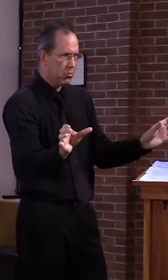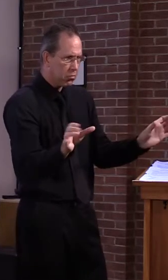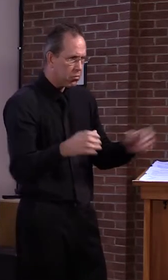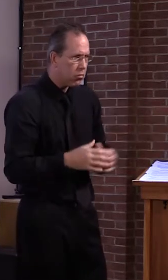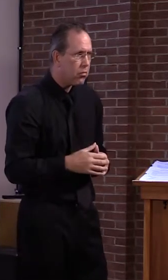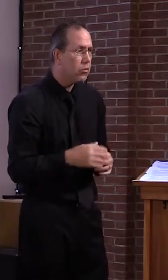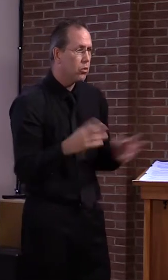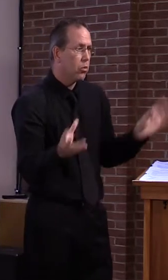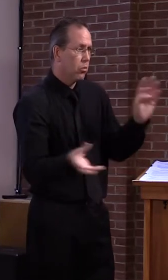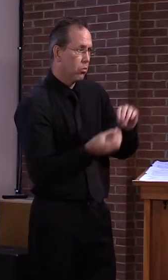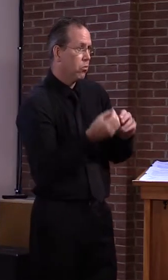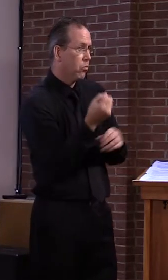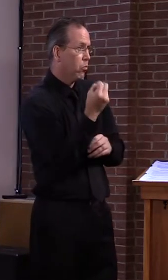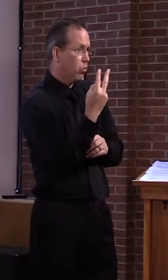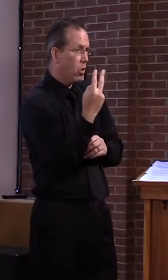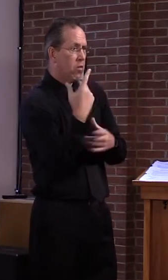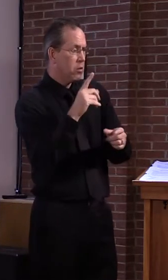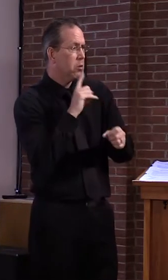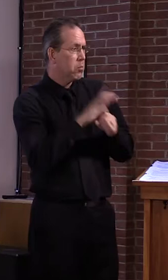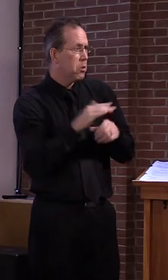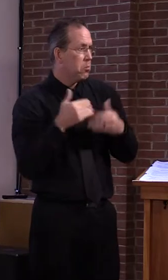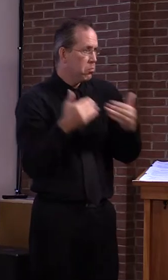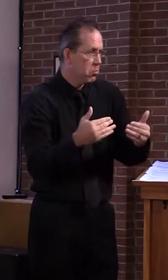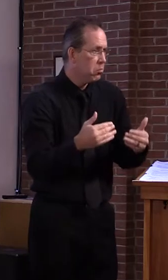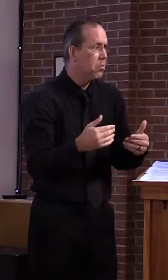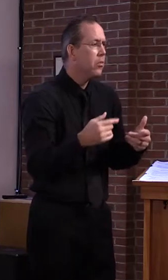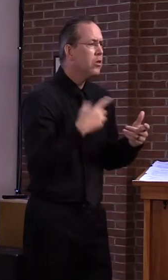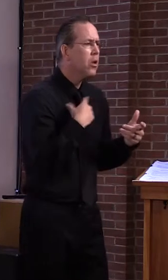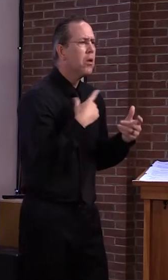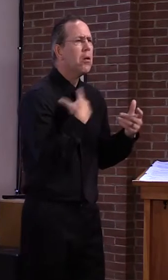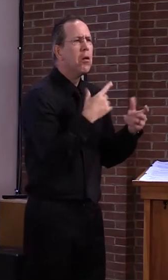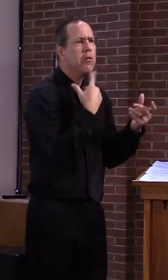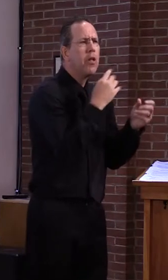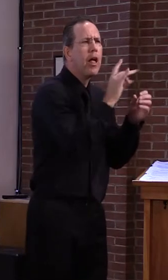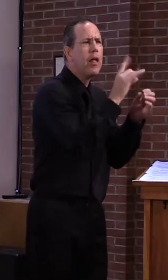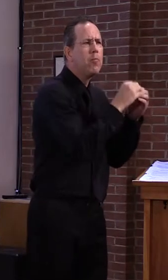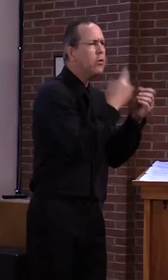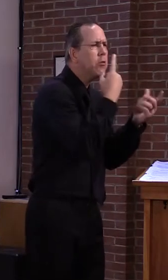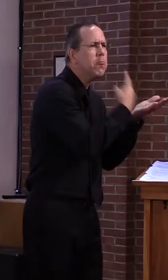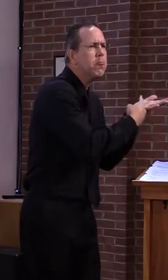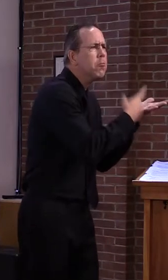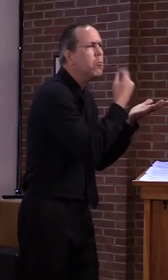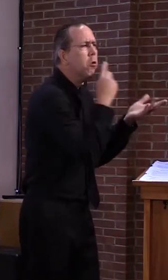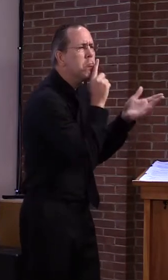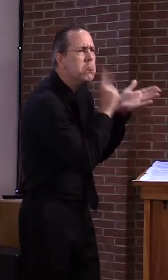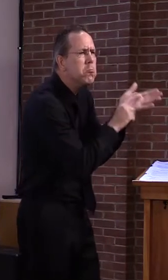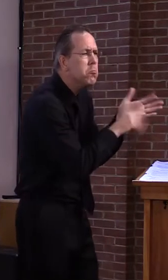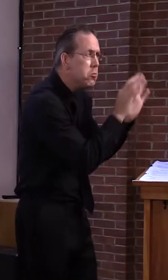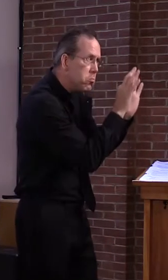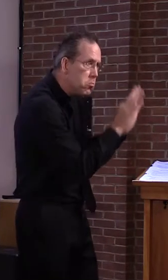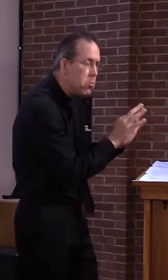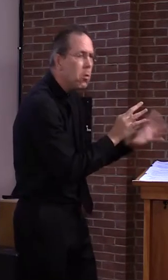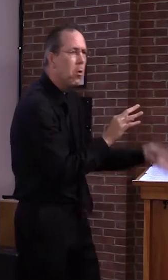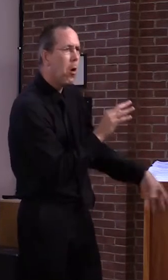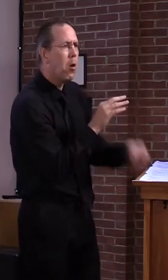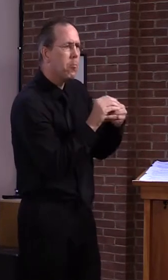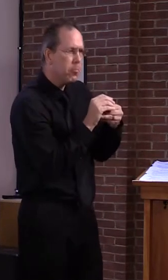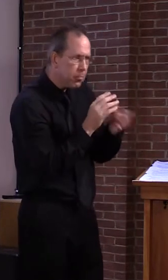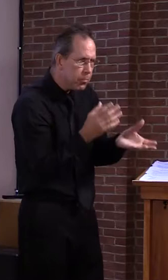gathering conversations with Vermont After School that will be then elevated to the